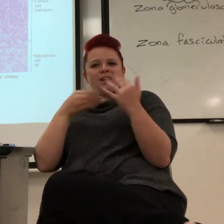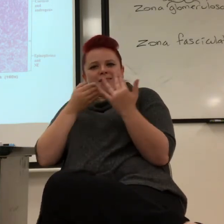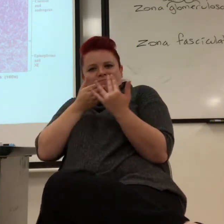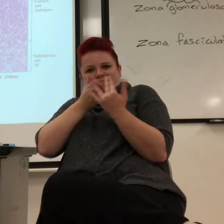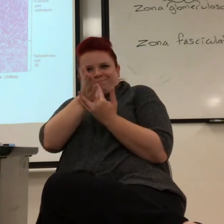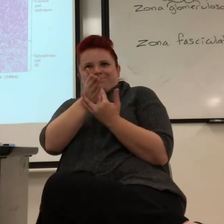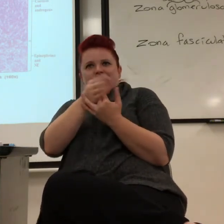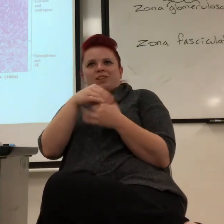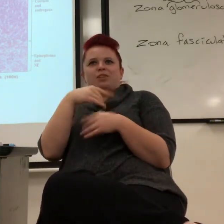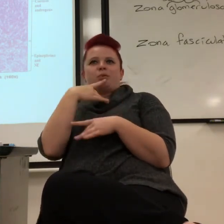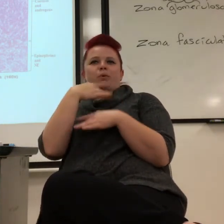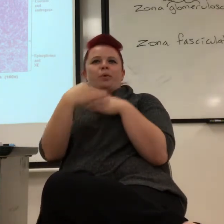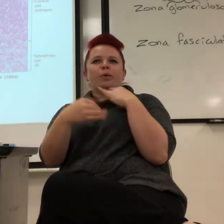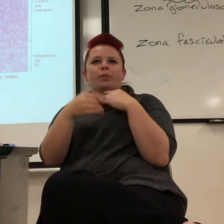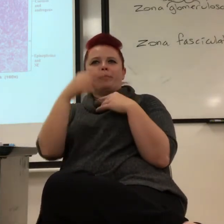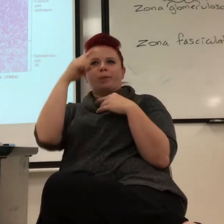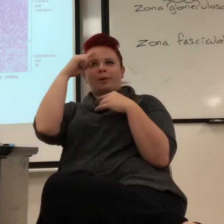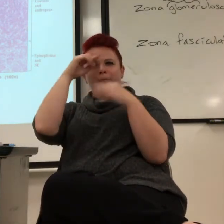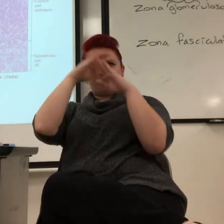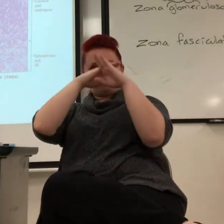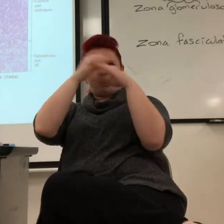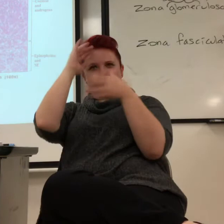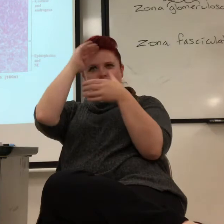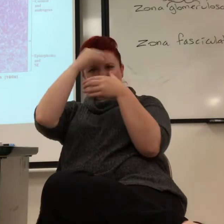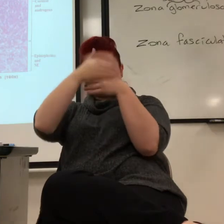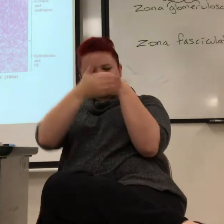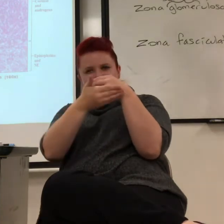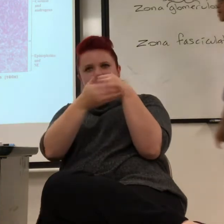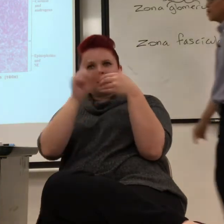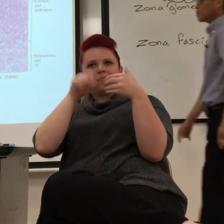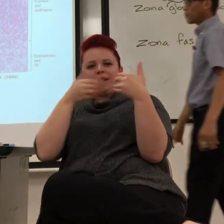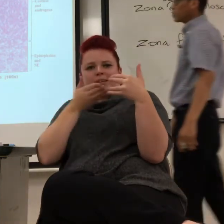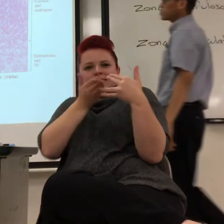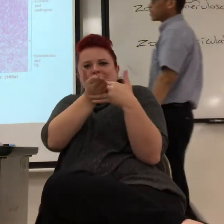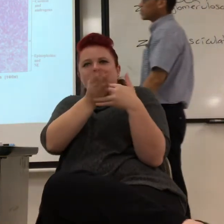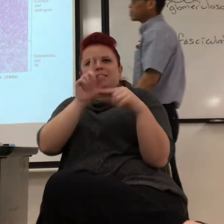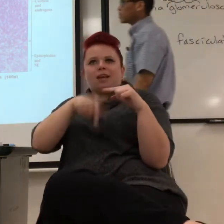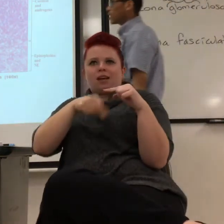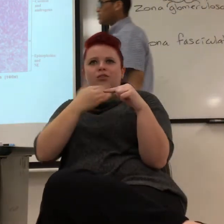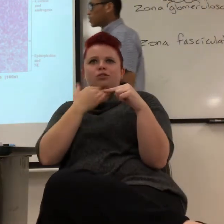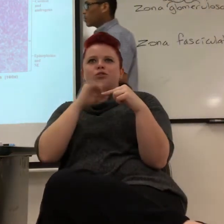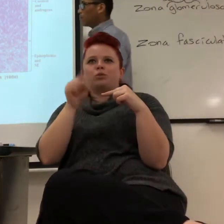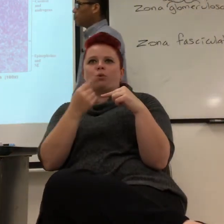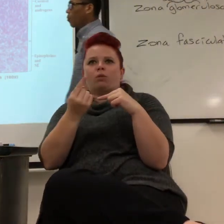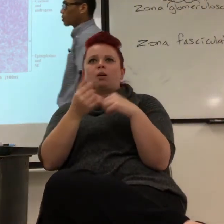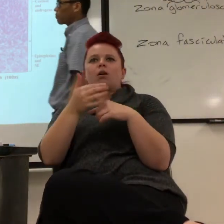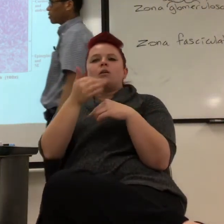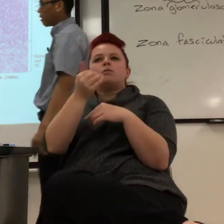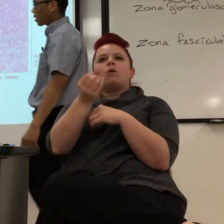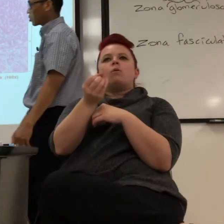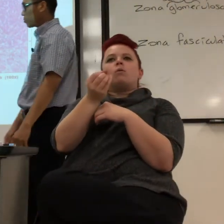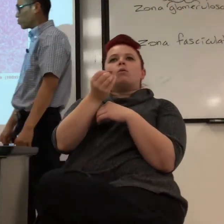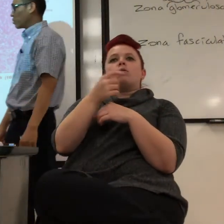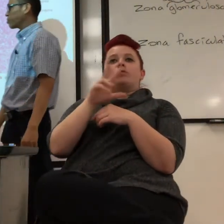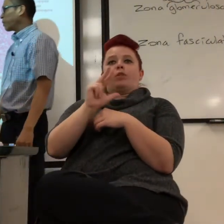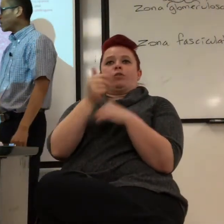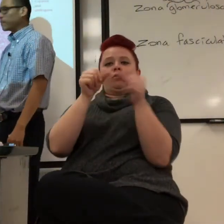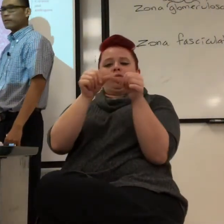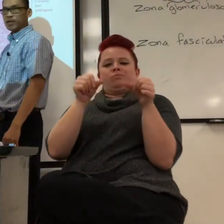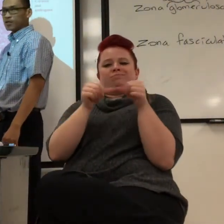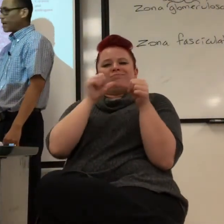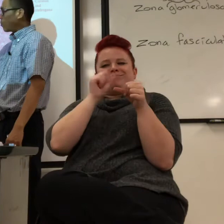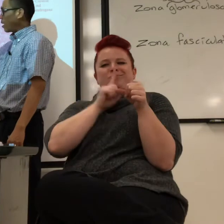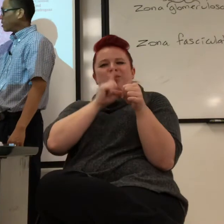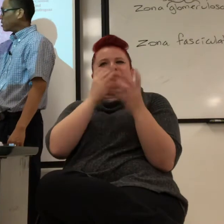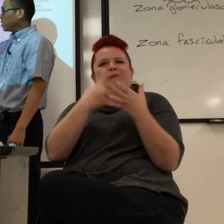So that's useful for a survival situation. The third zone is not so important for the long-term stress response,